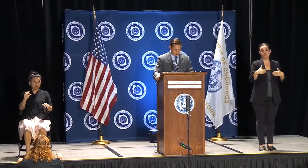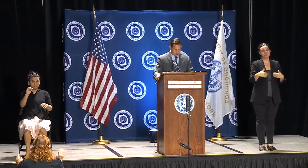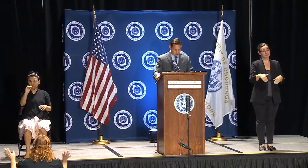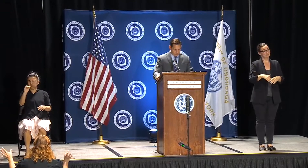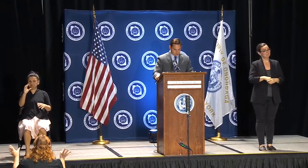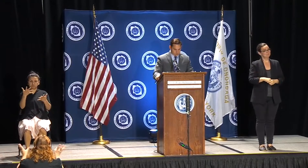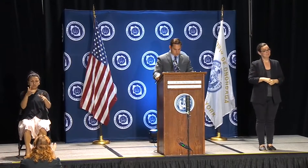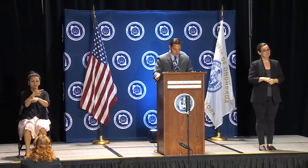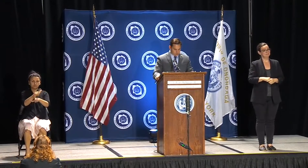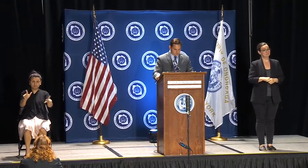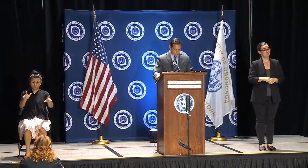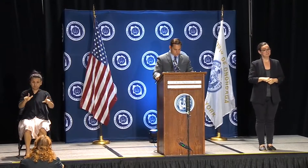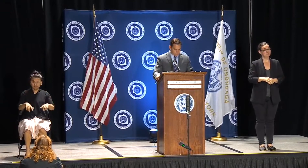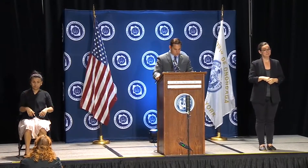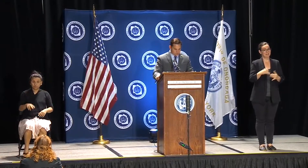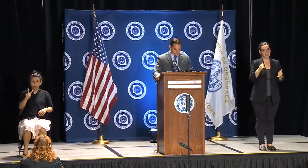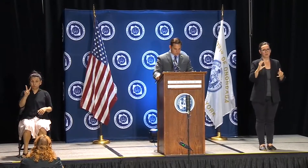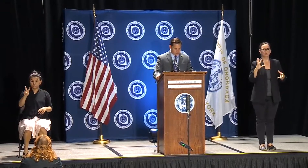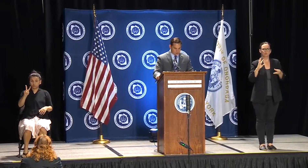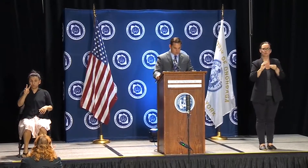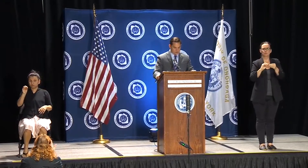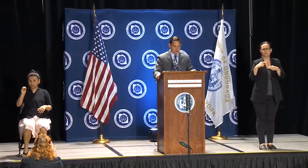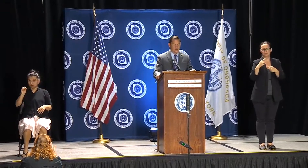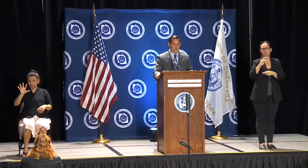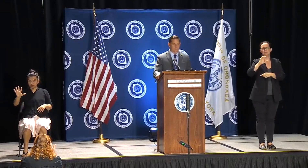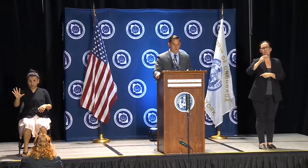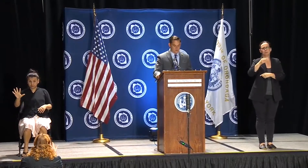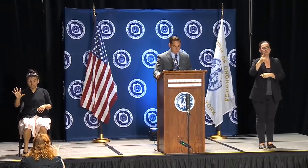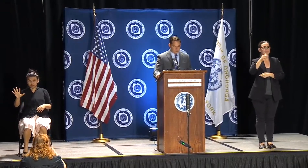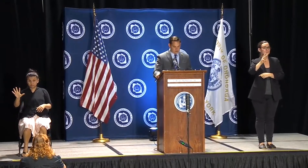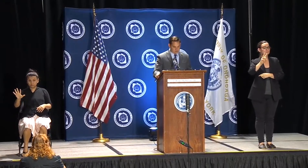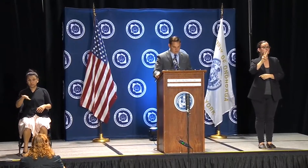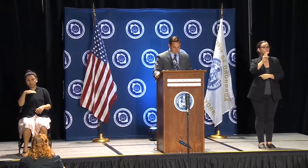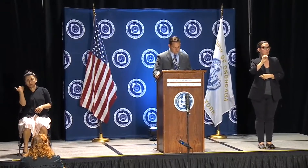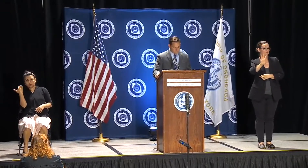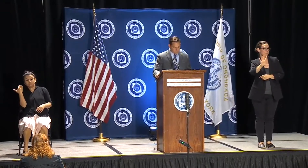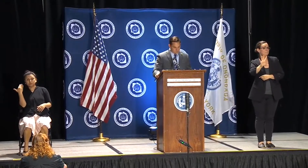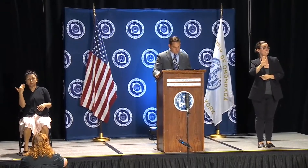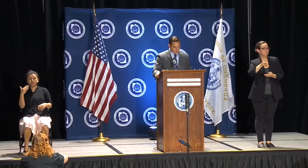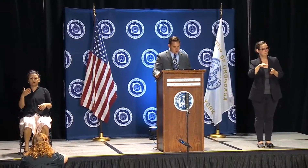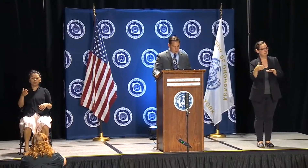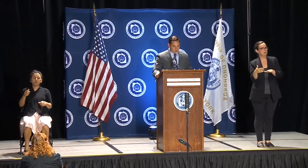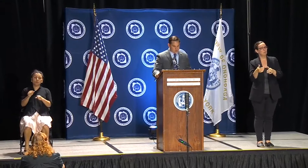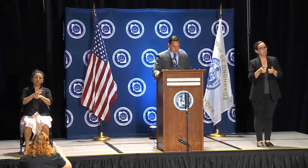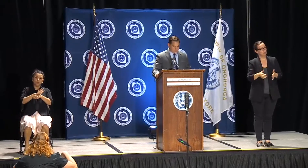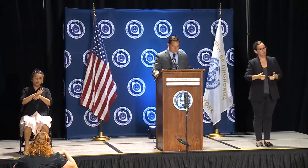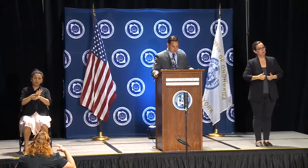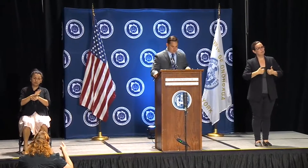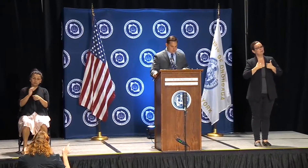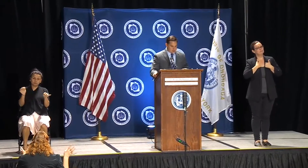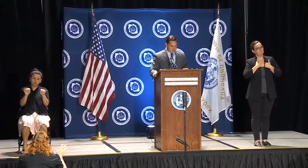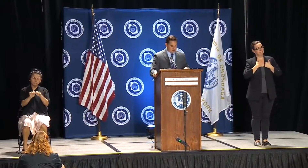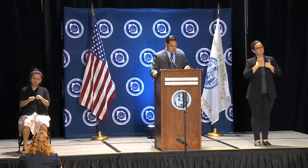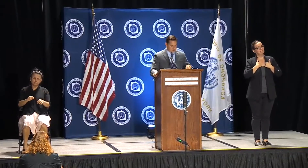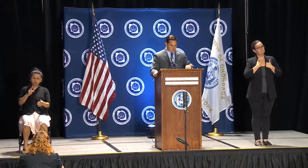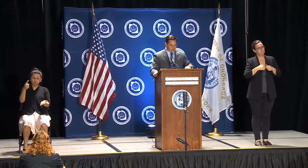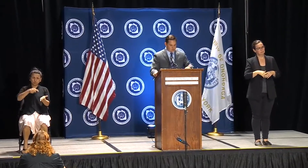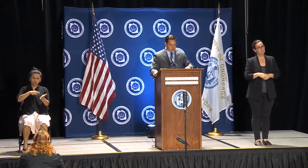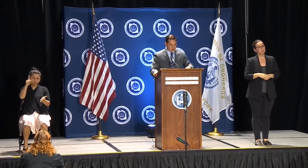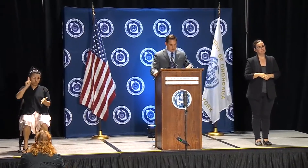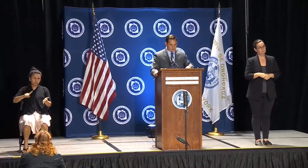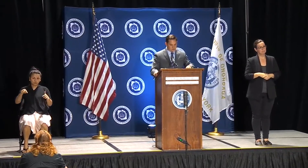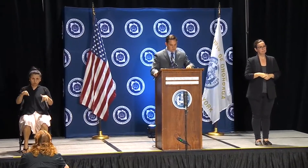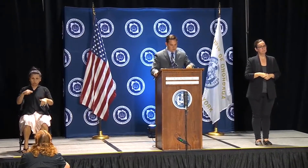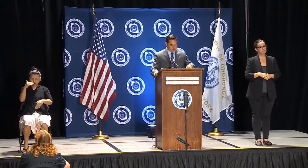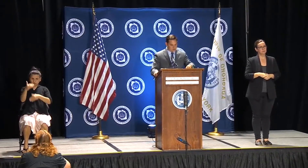205 of our neighbors we've lost directly related to COVID during the pandemic. Looking at testing, again, we started to